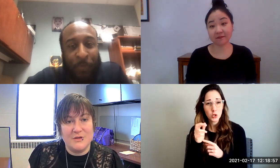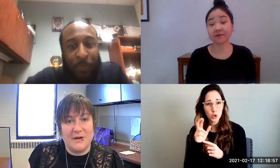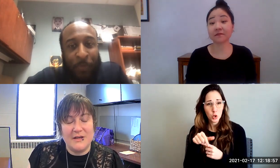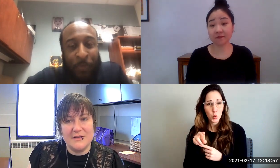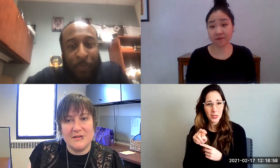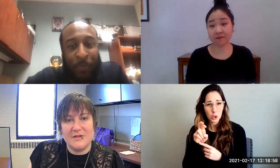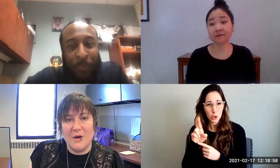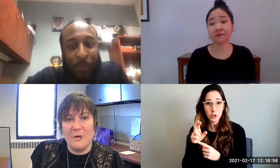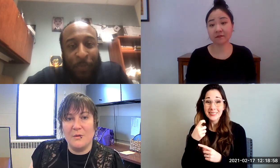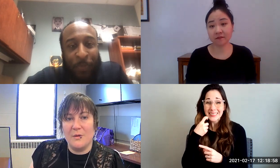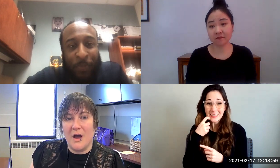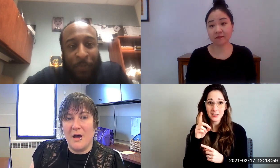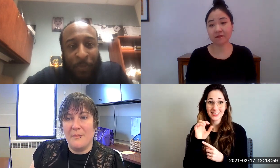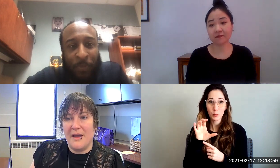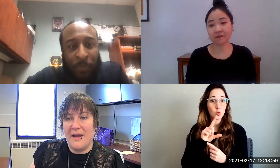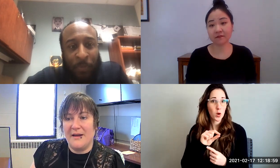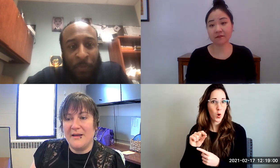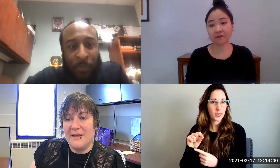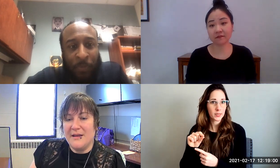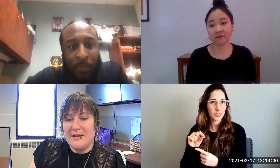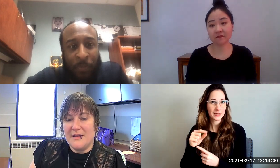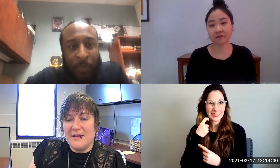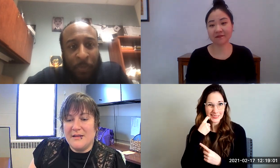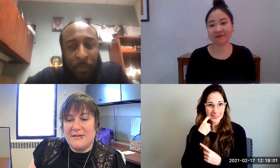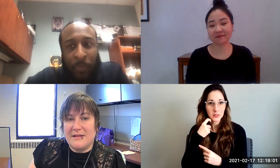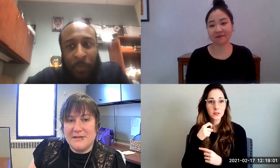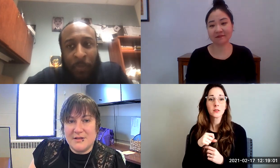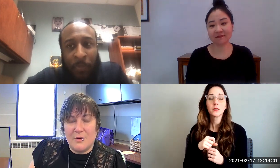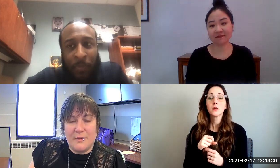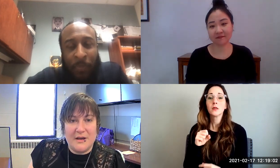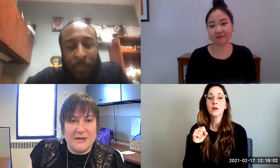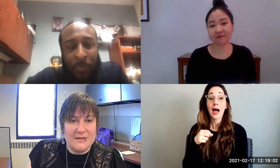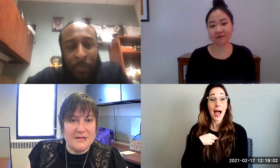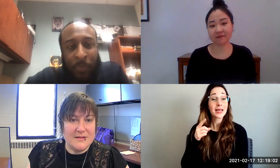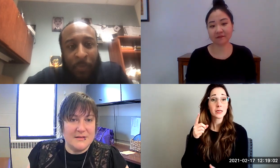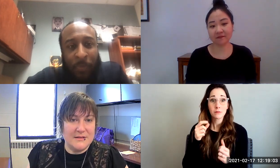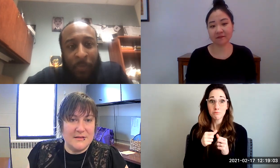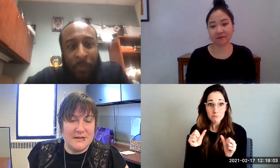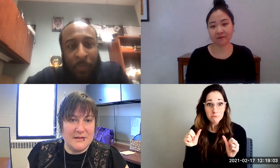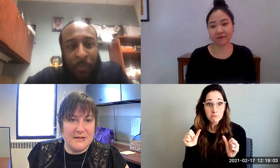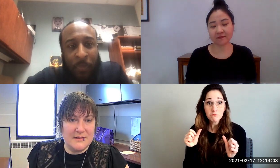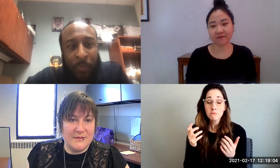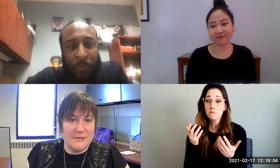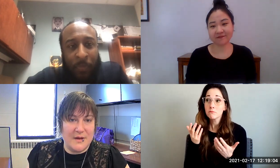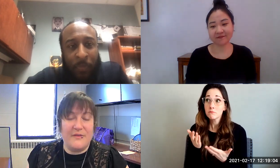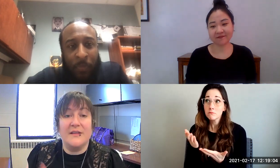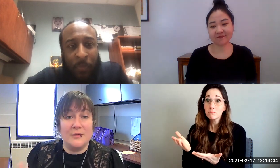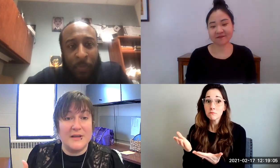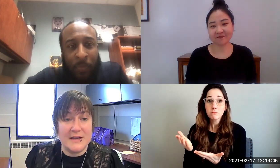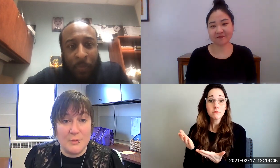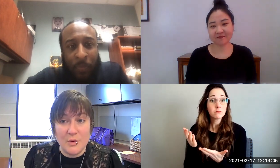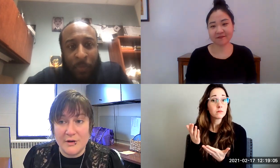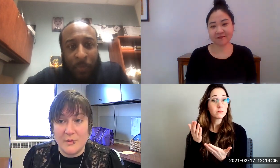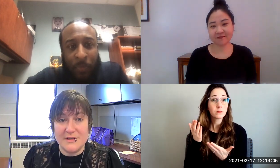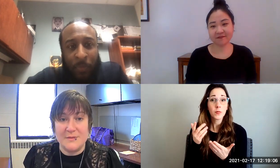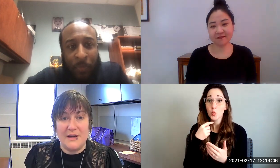September 2020. So, and I did so because I finally